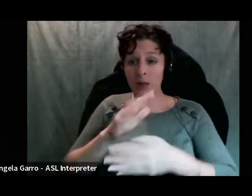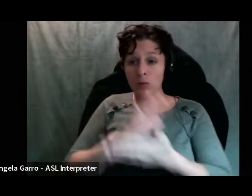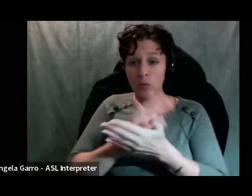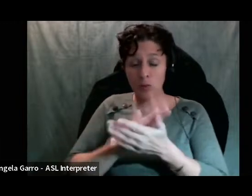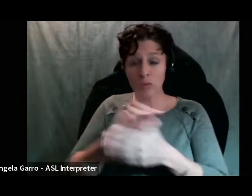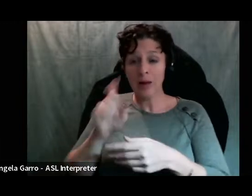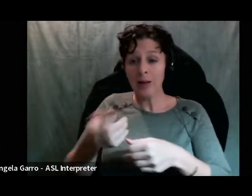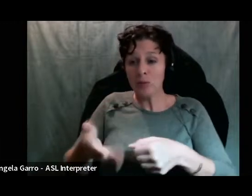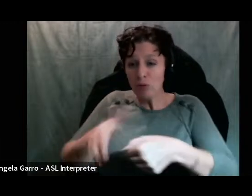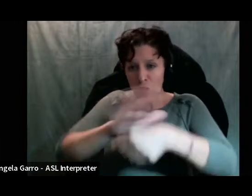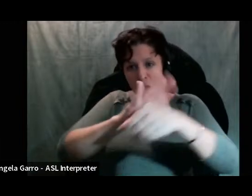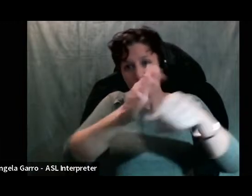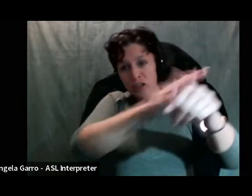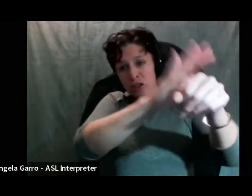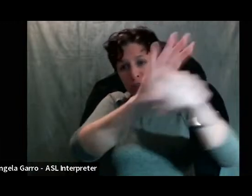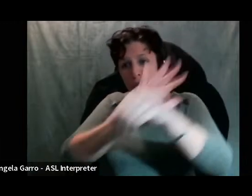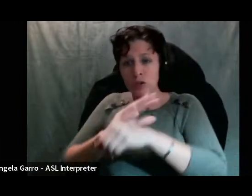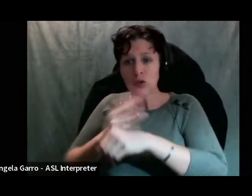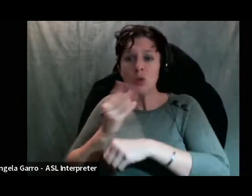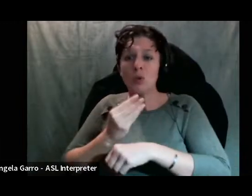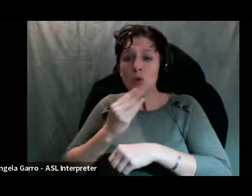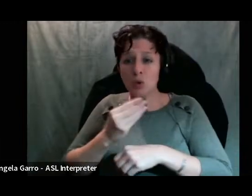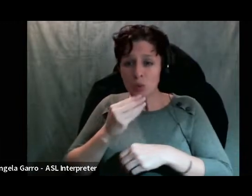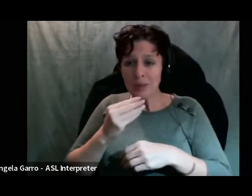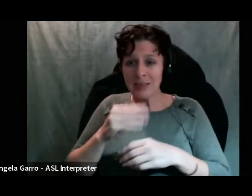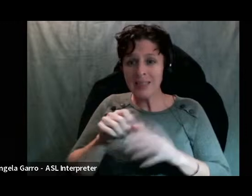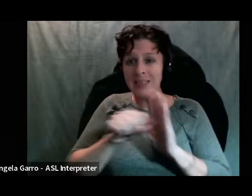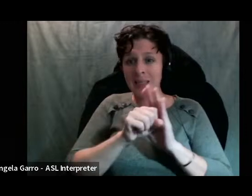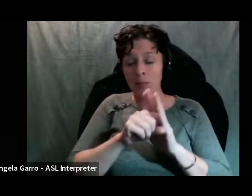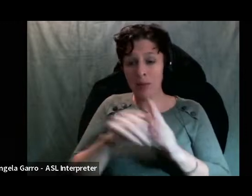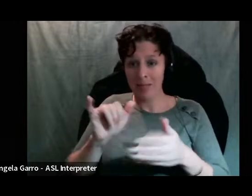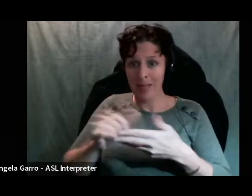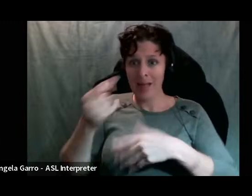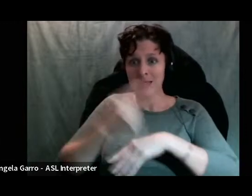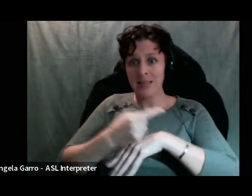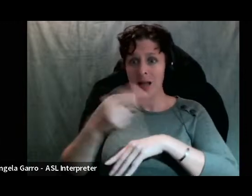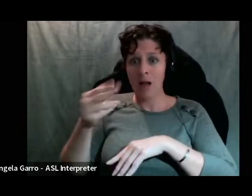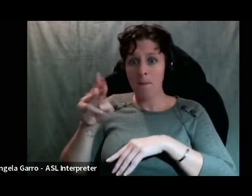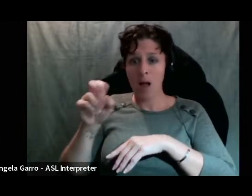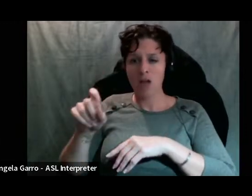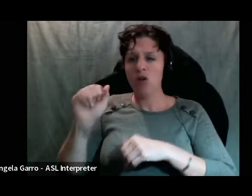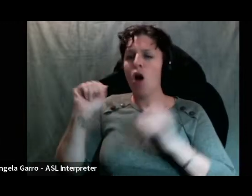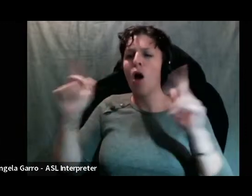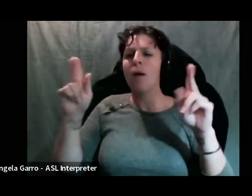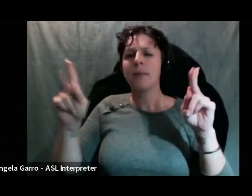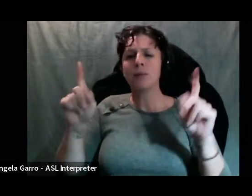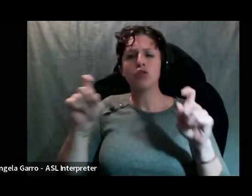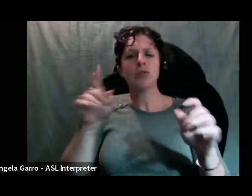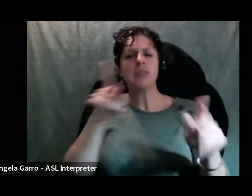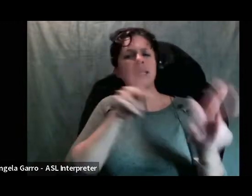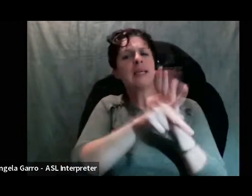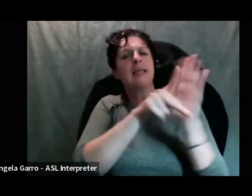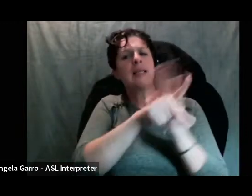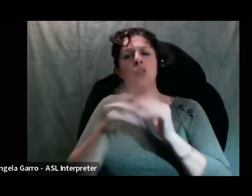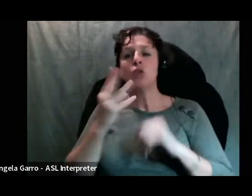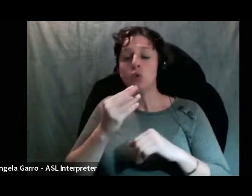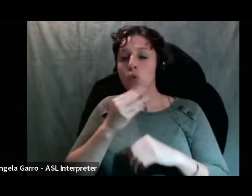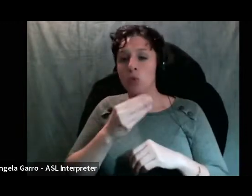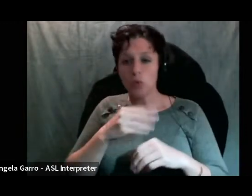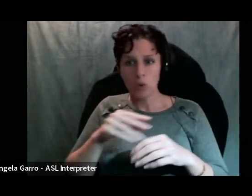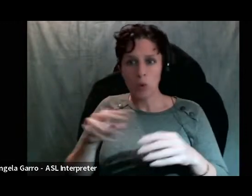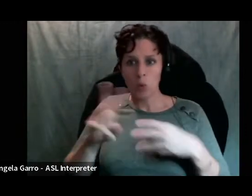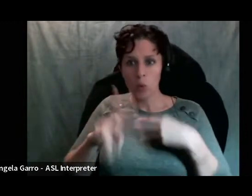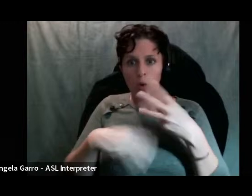Jewish symbols on the day that Hamas announced that all people should kill Jews worldwide. And this week, Hamas is